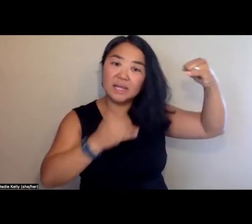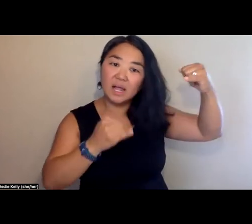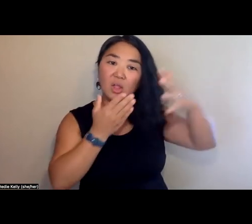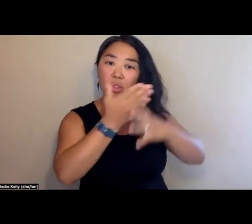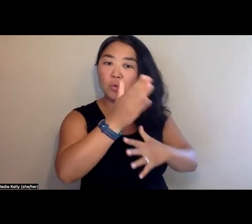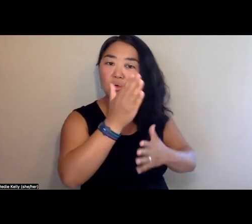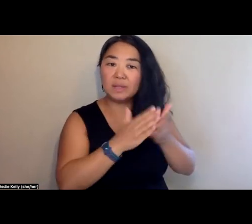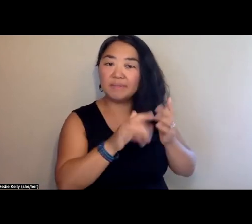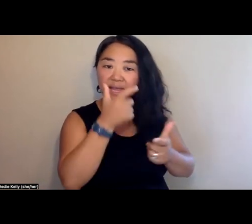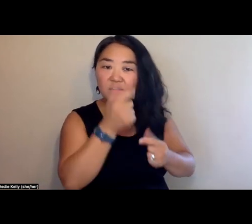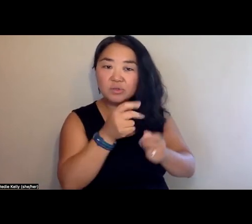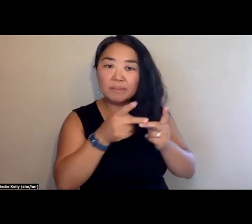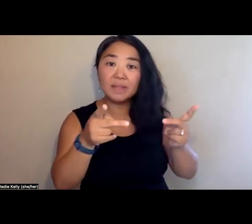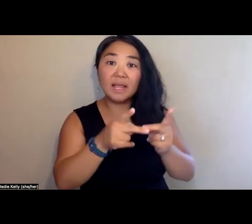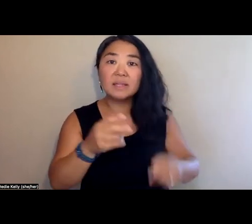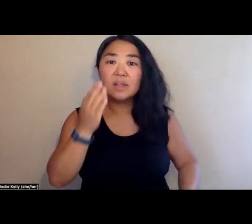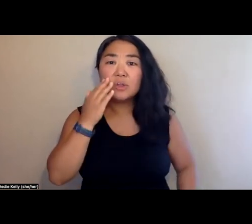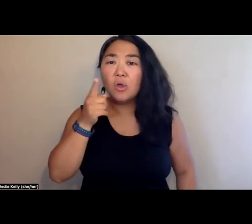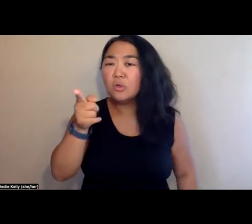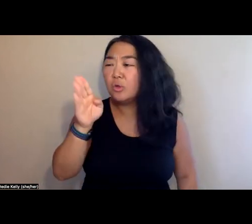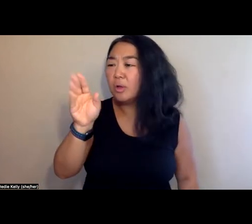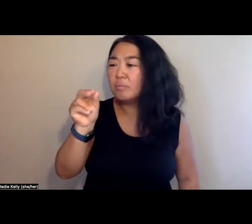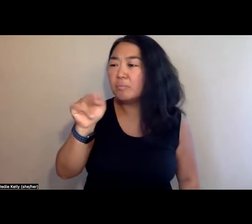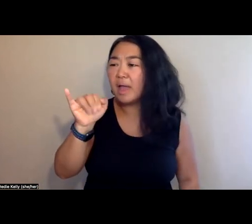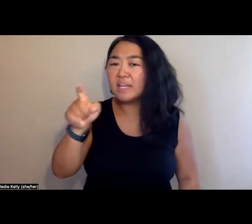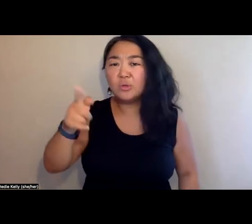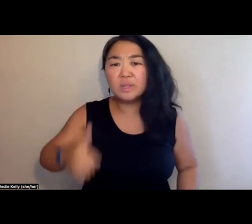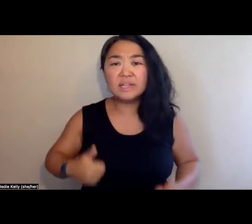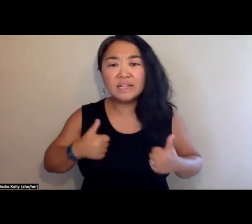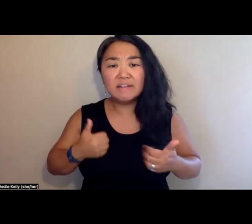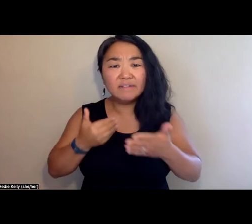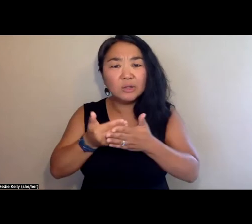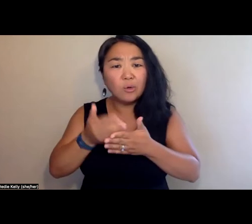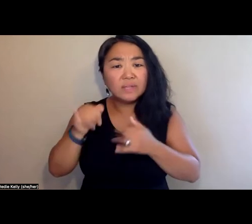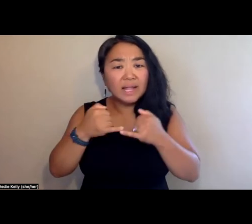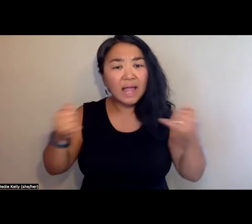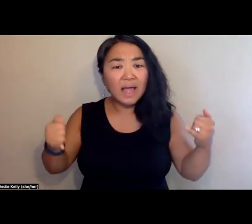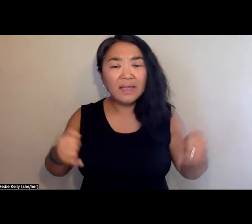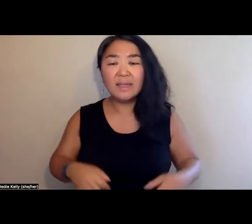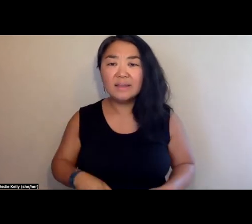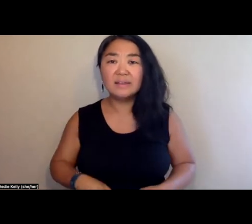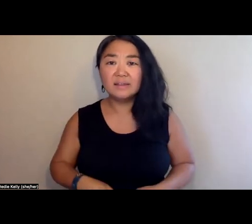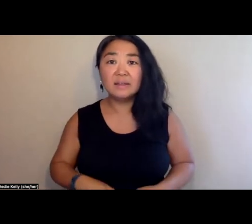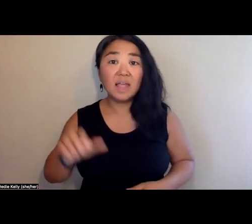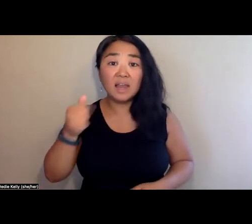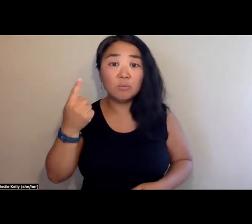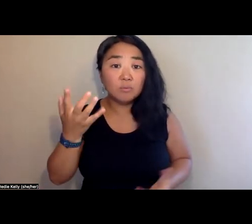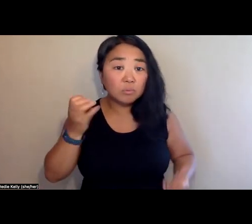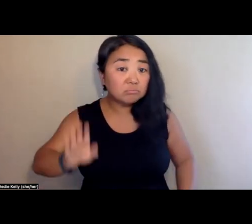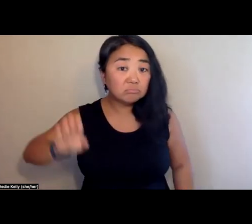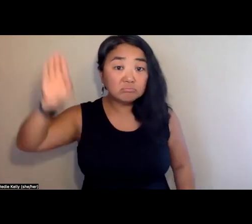interesting places. Bonnie, I know you live close to the line. Maybe you want to jump in, or does anyone else want to raise a hand and have anything to share